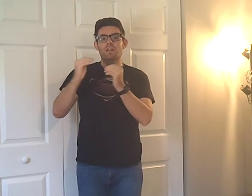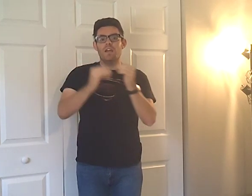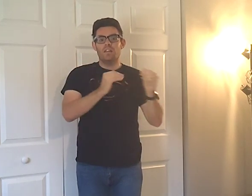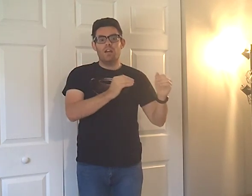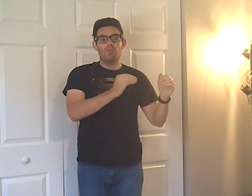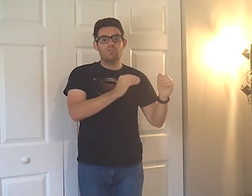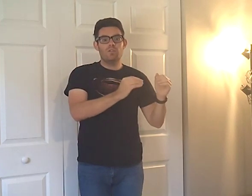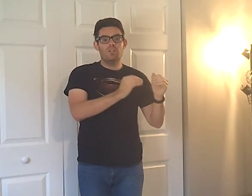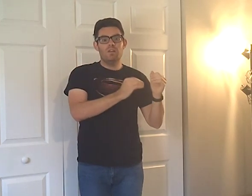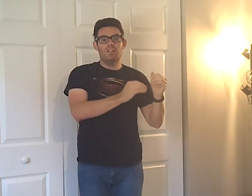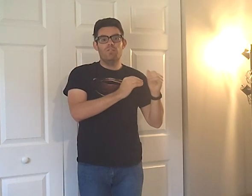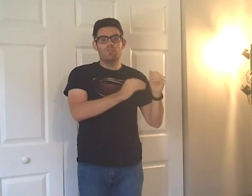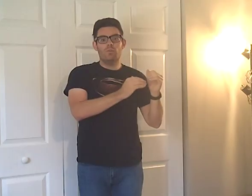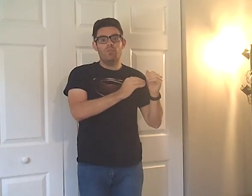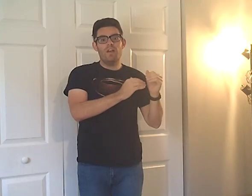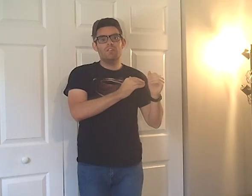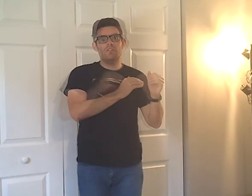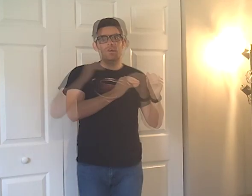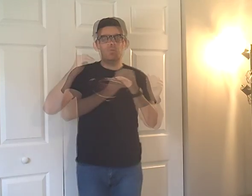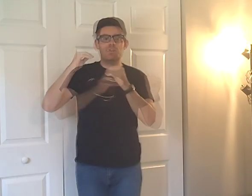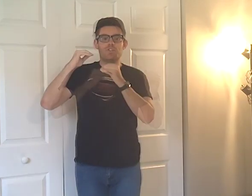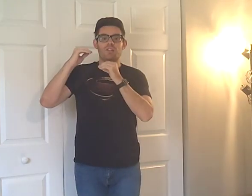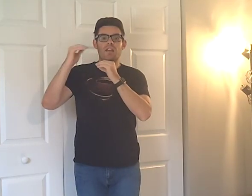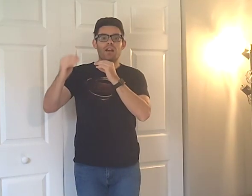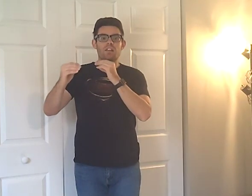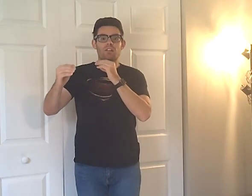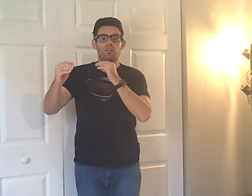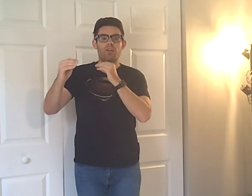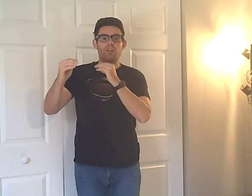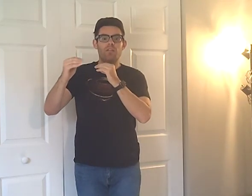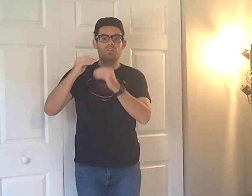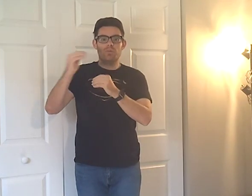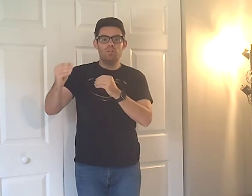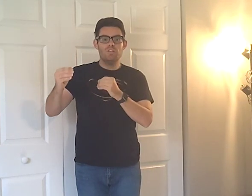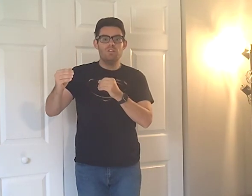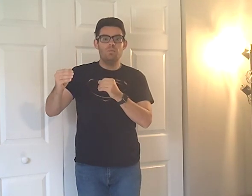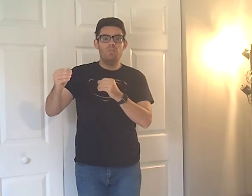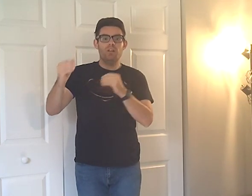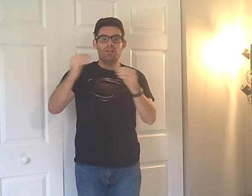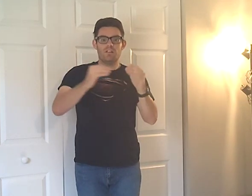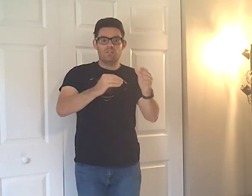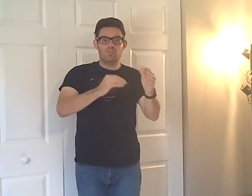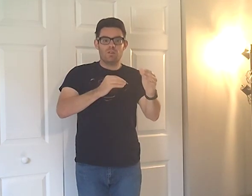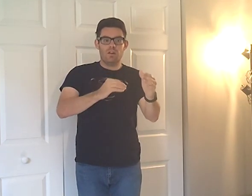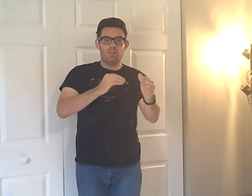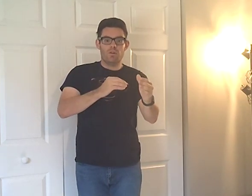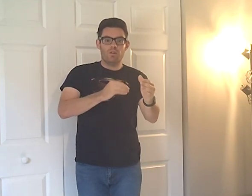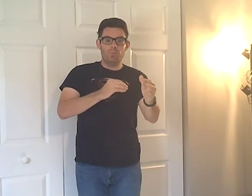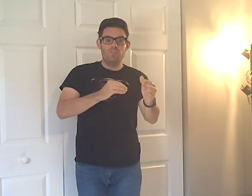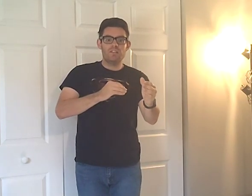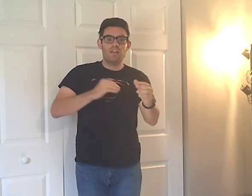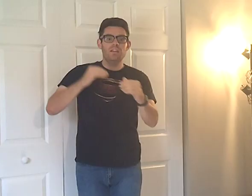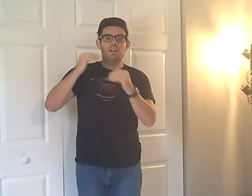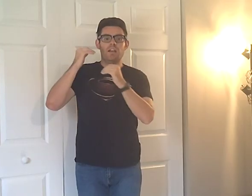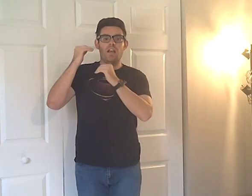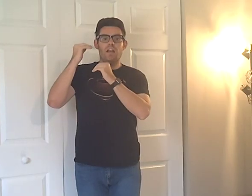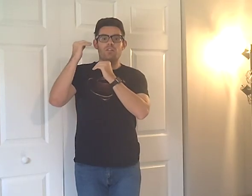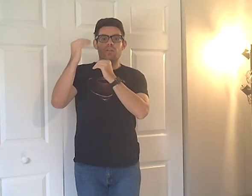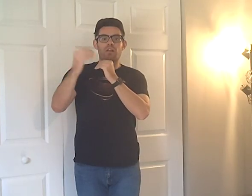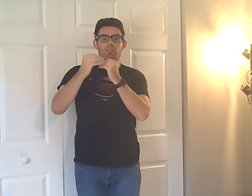and that also leads me into the visual effects, which they kind of, you have to have explosions in this movie, like, because they're on a movie set, and you have to have